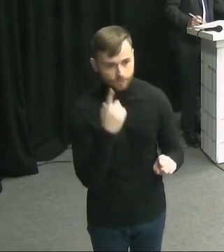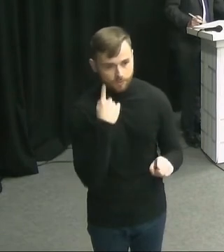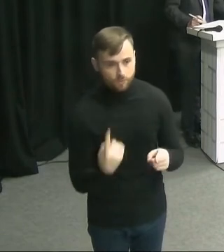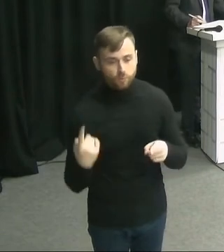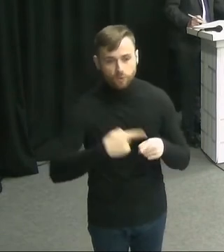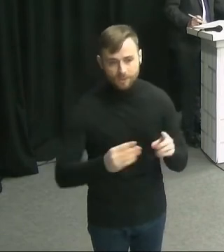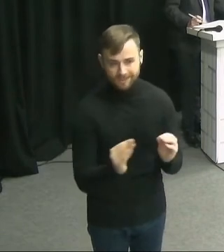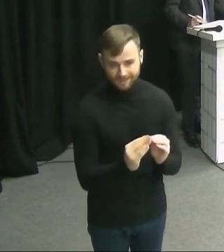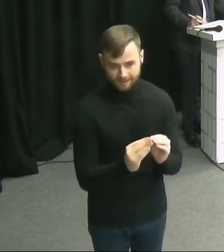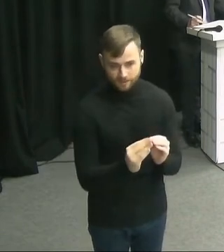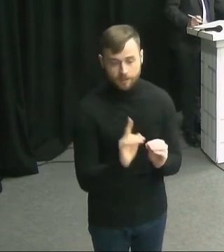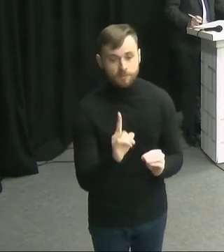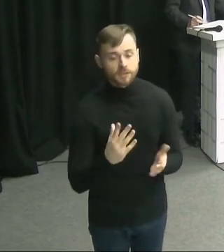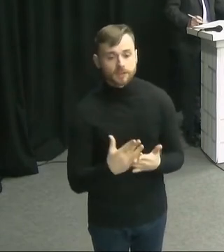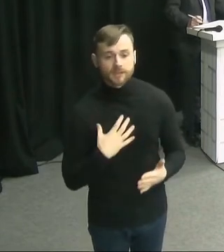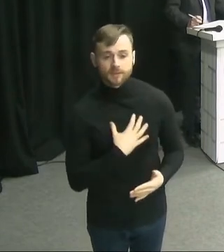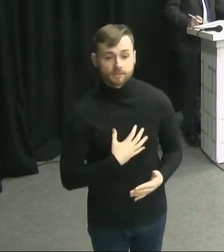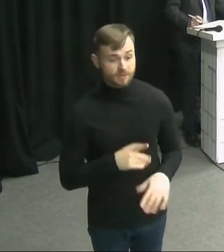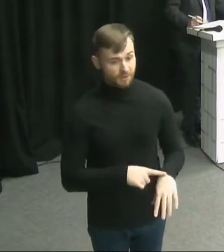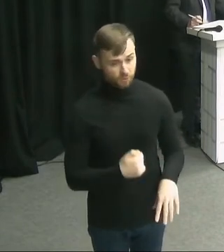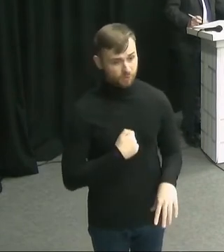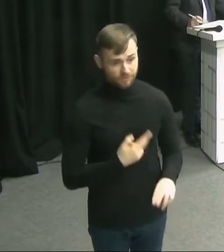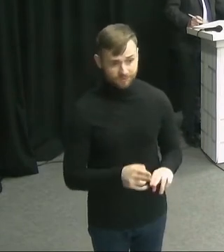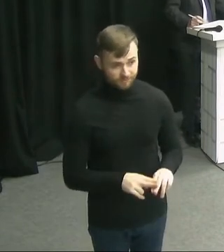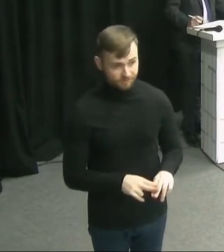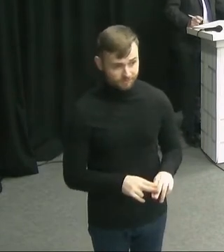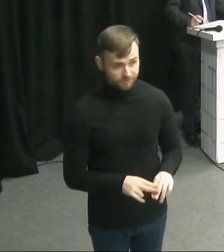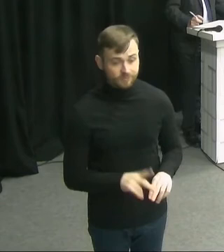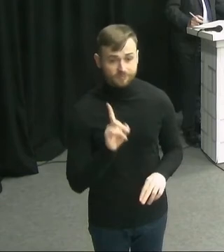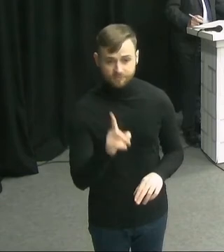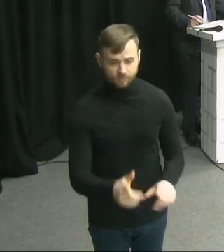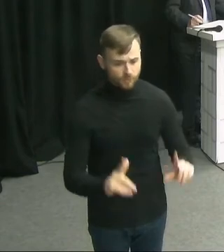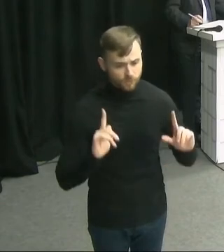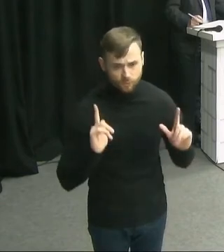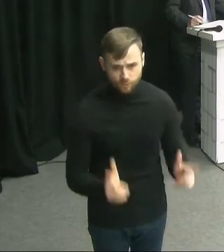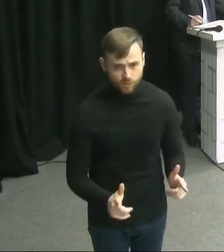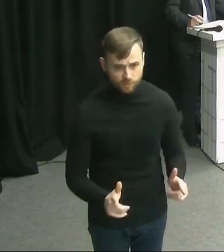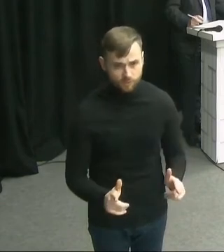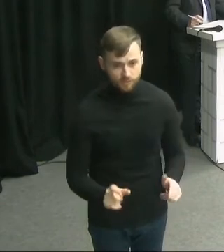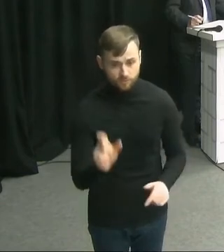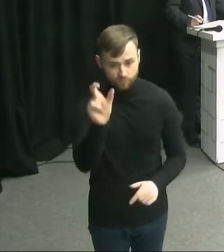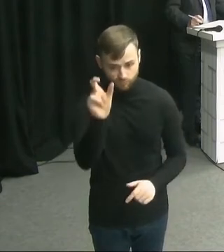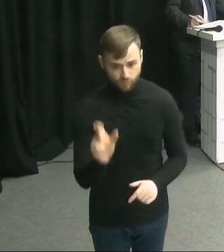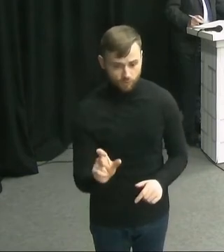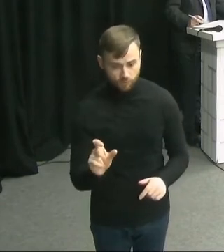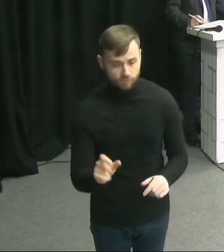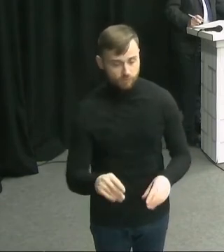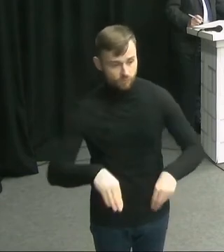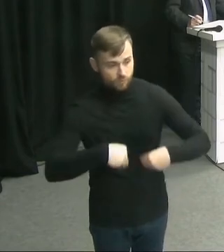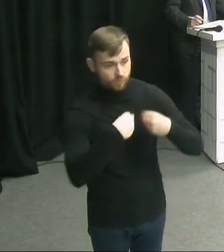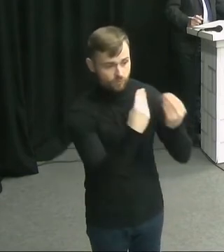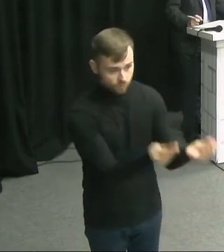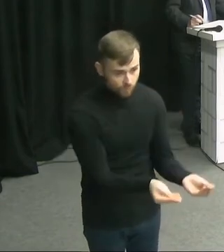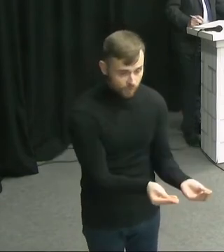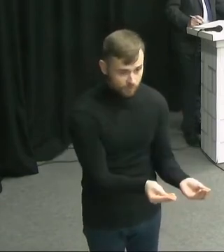Well, I guess we can add more commitments. There are many important things that are obviously important. We could add 10